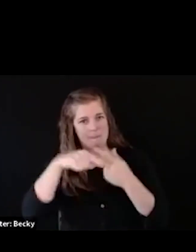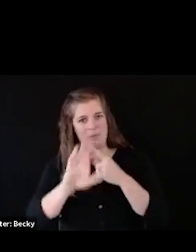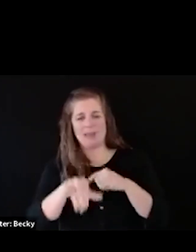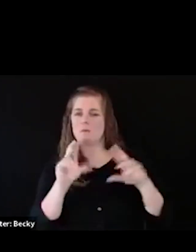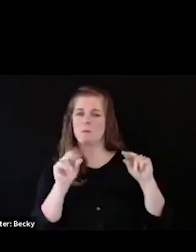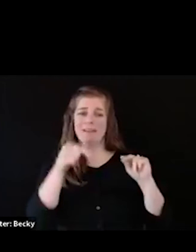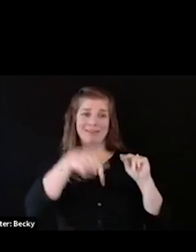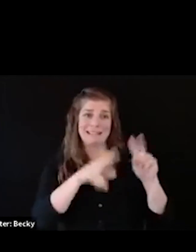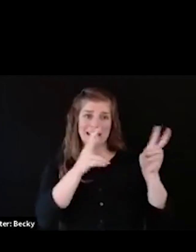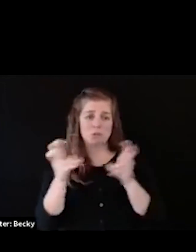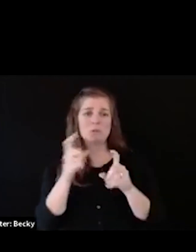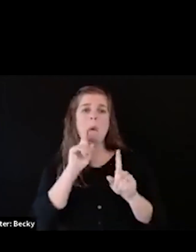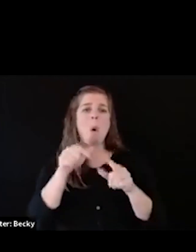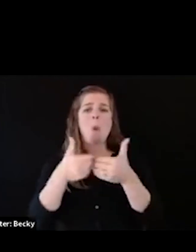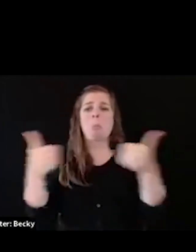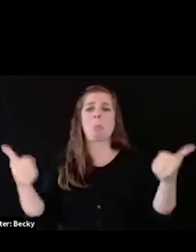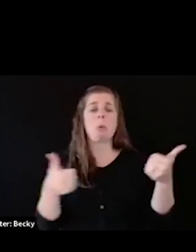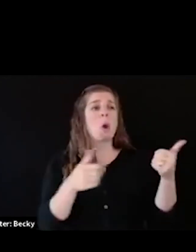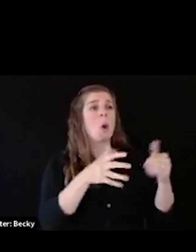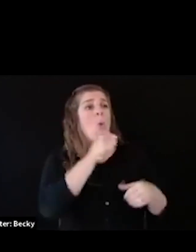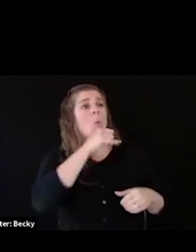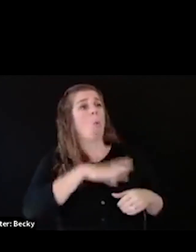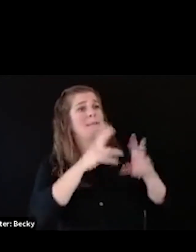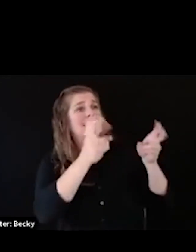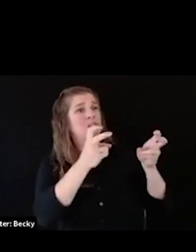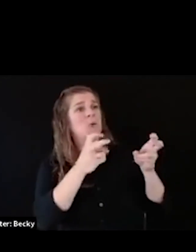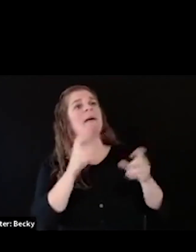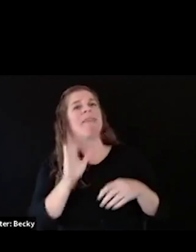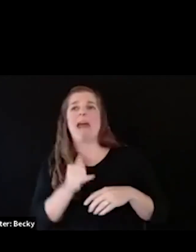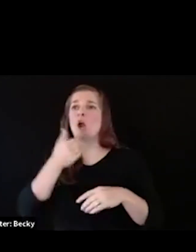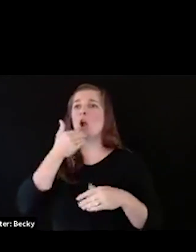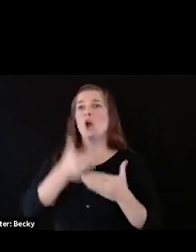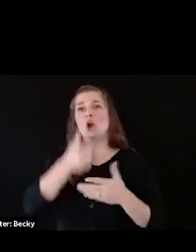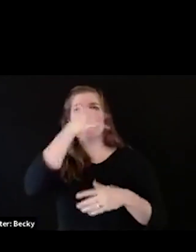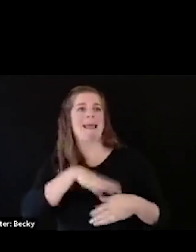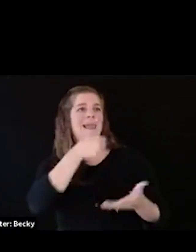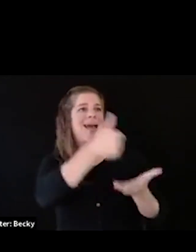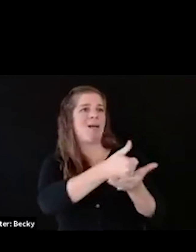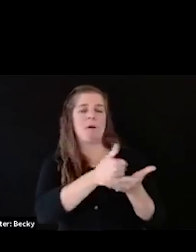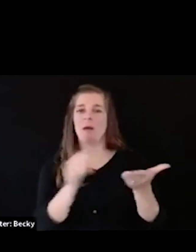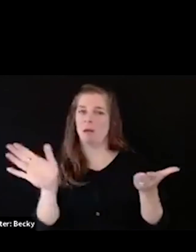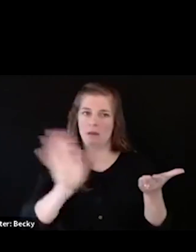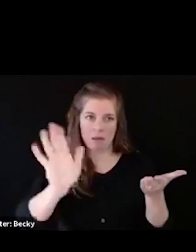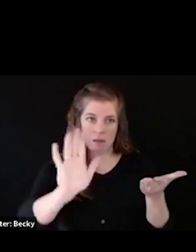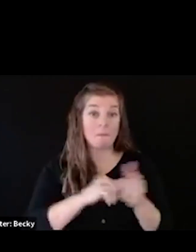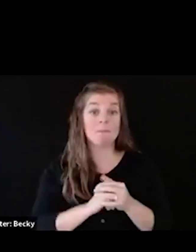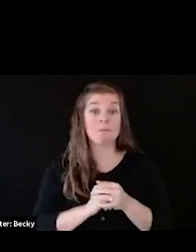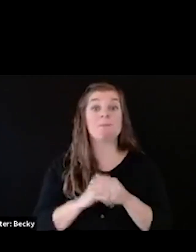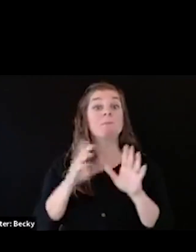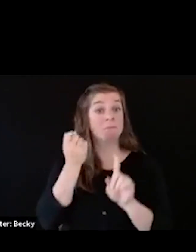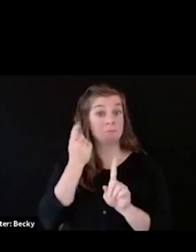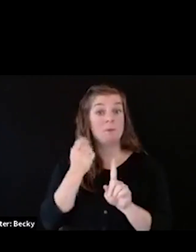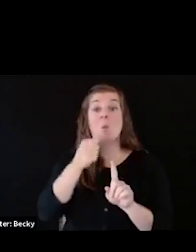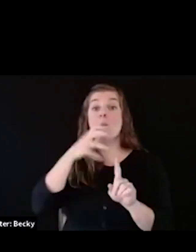these issues as women's issues that good men help out with. That's part of the problem right there. Now, let me say, women's leadership, and obviously in